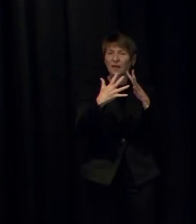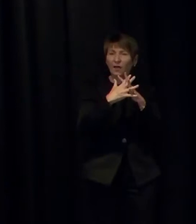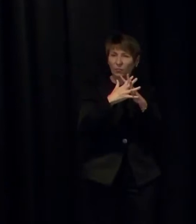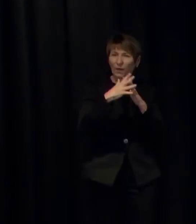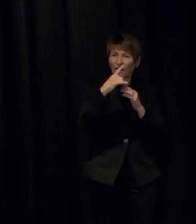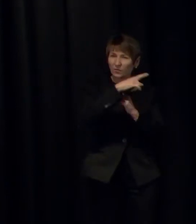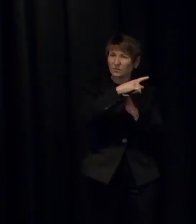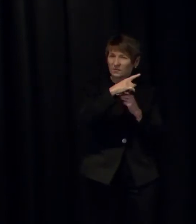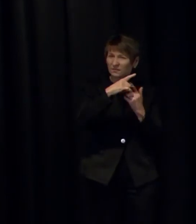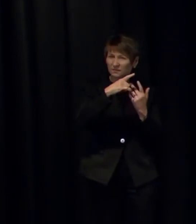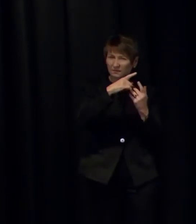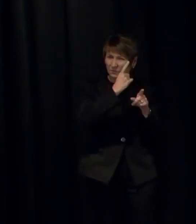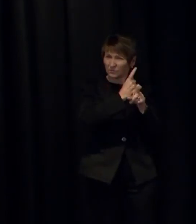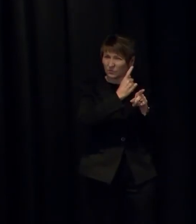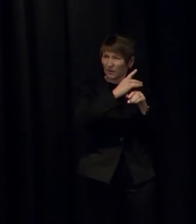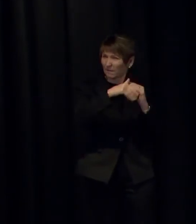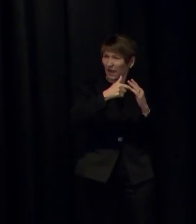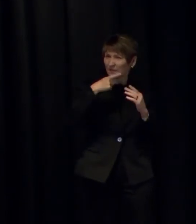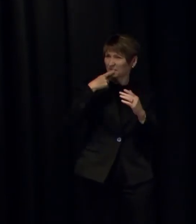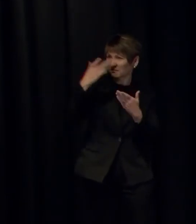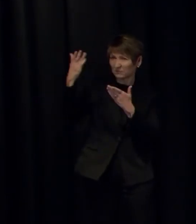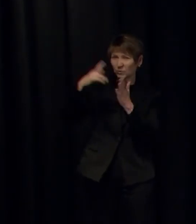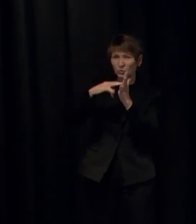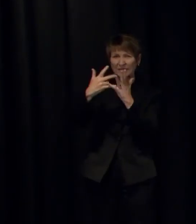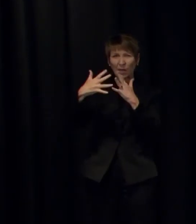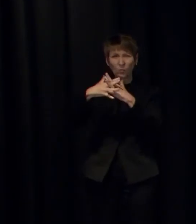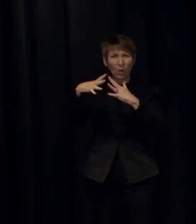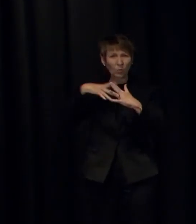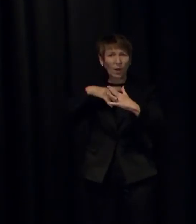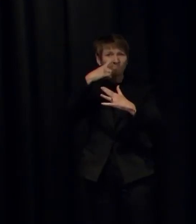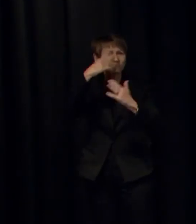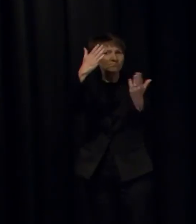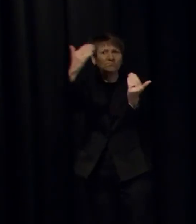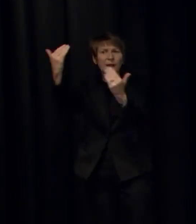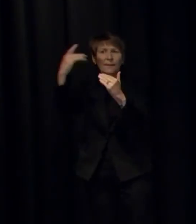seen. What are your views on that? I think we need to look at